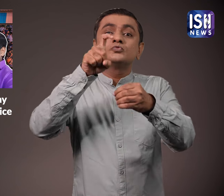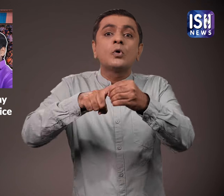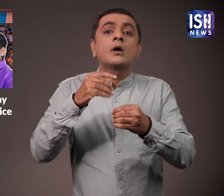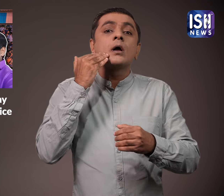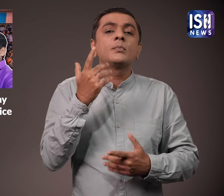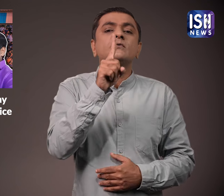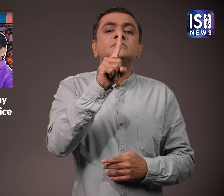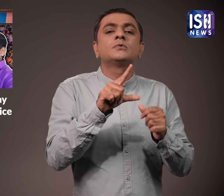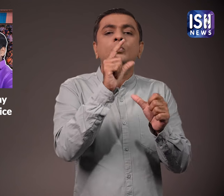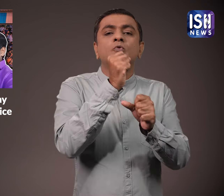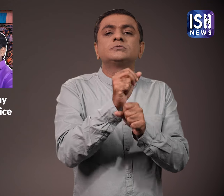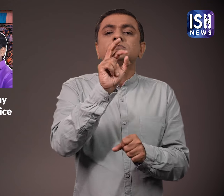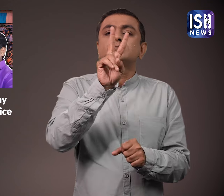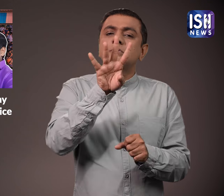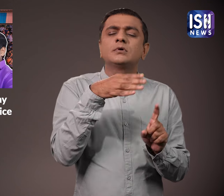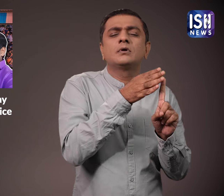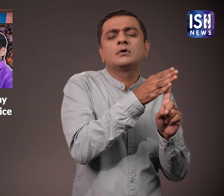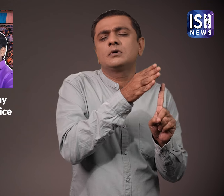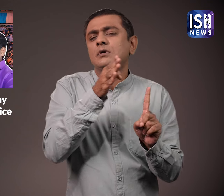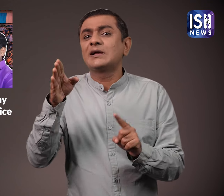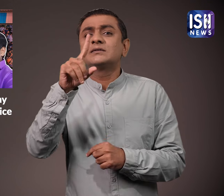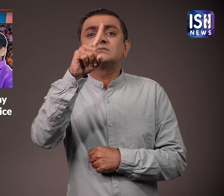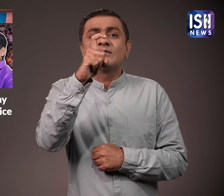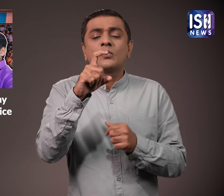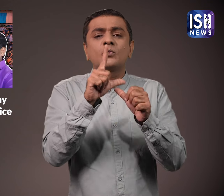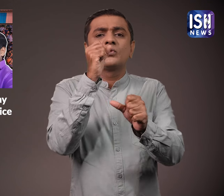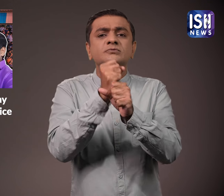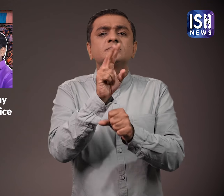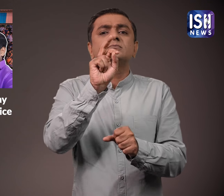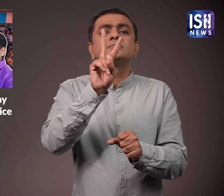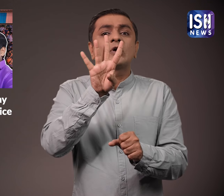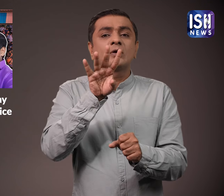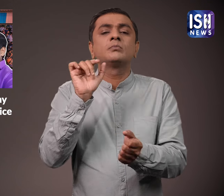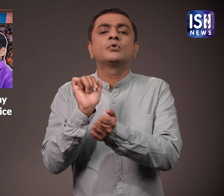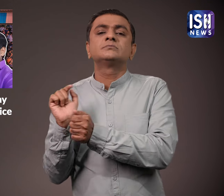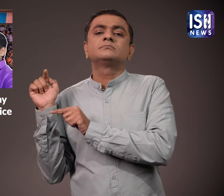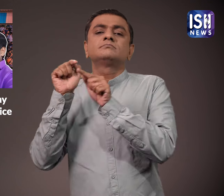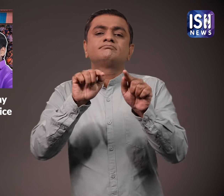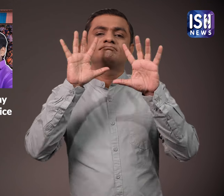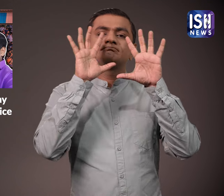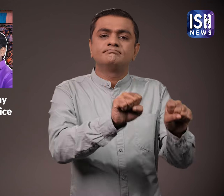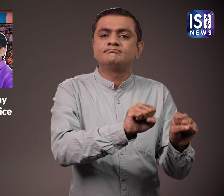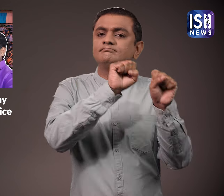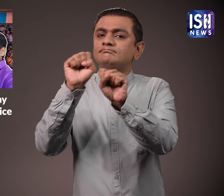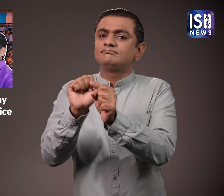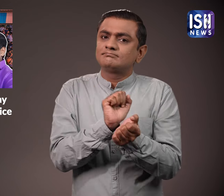He joined on 1st August 2024. Later, he was arrested by the police on 17th August 2024.